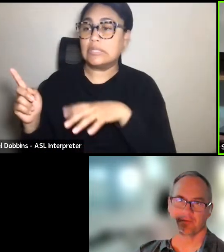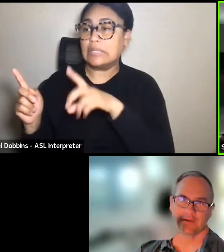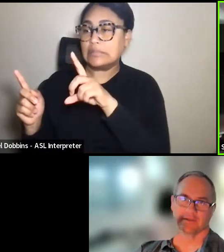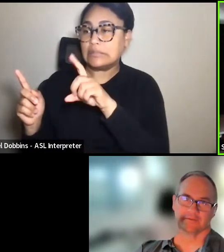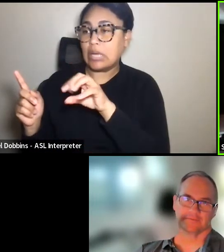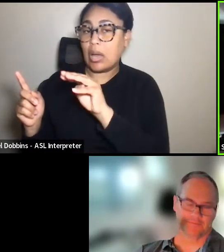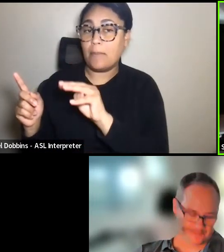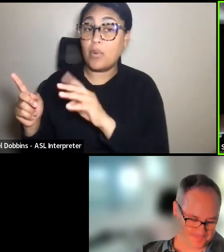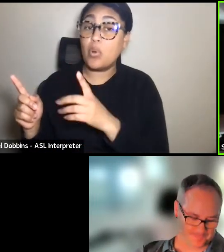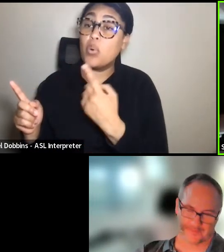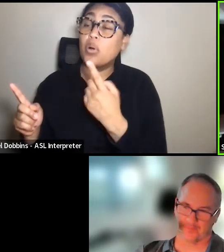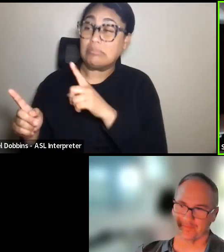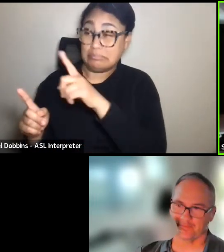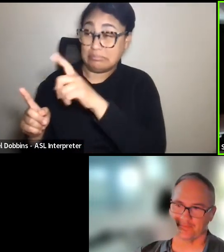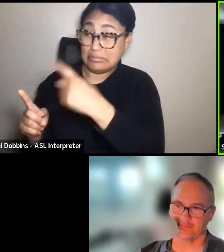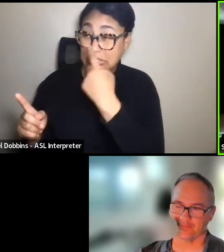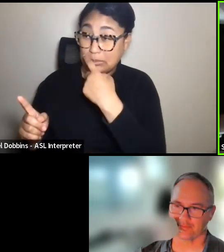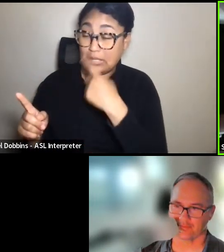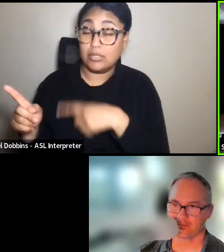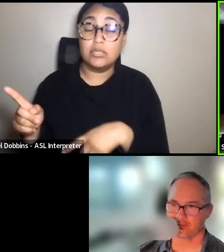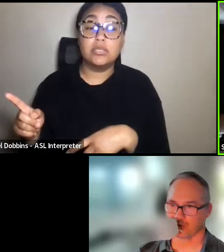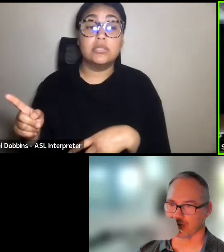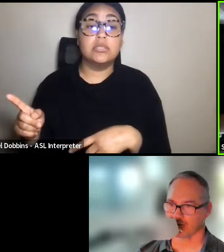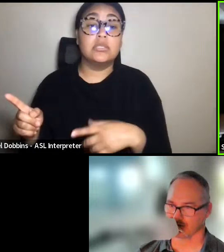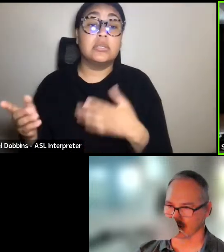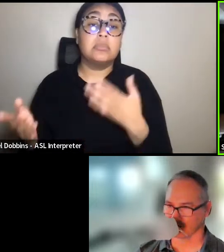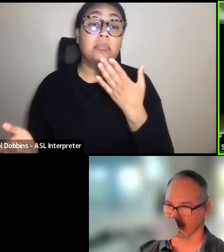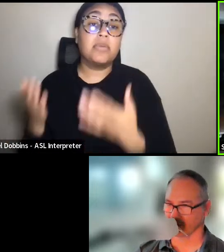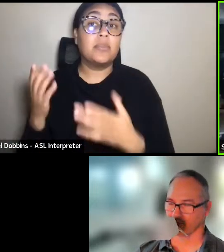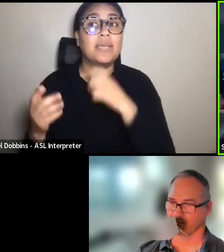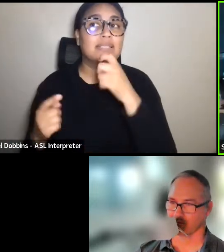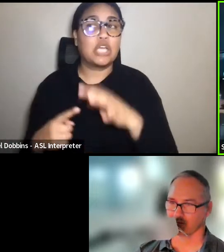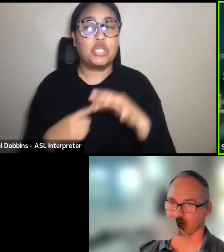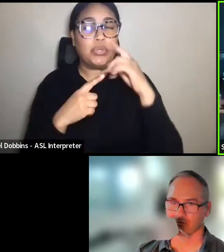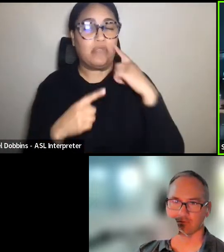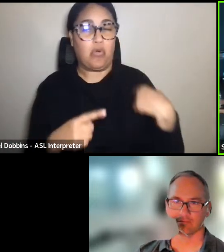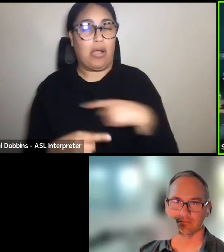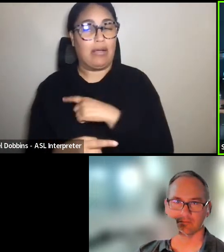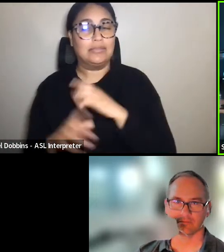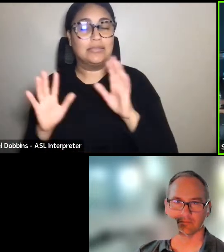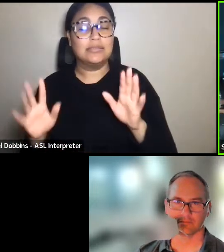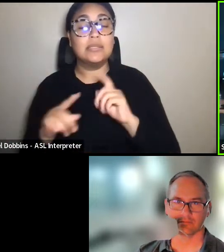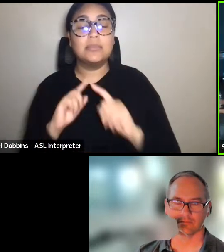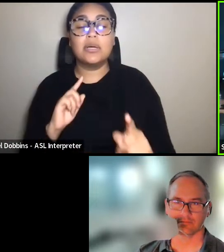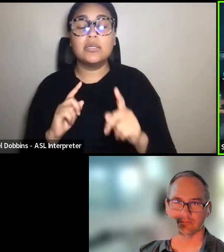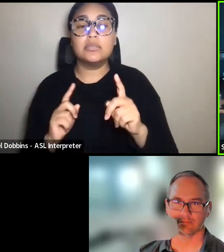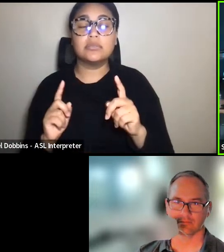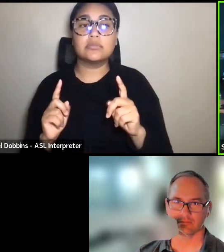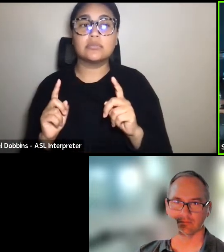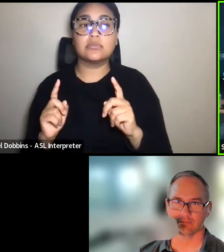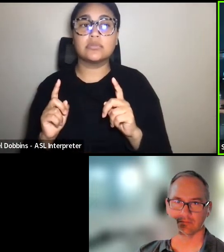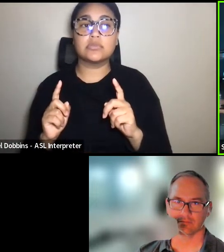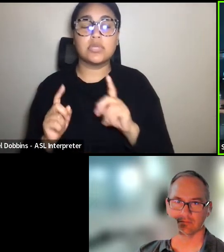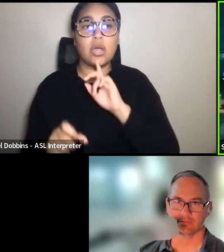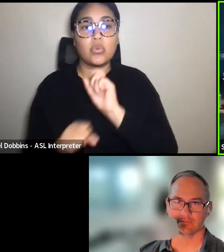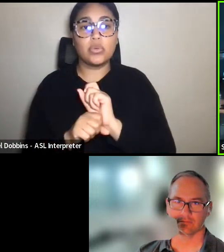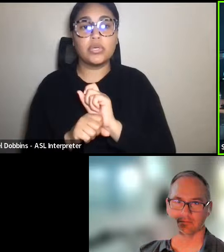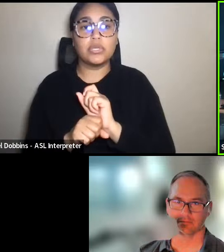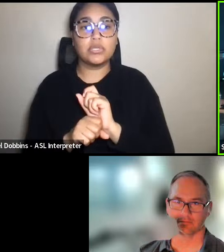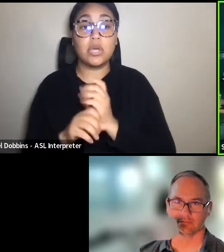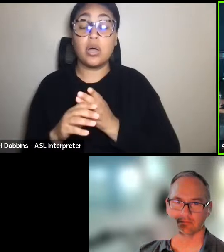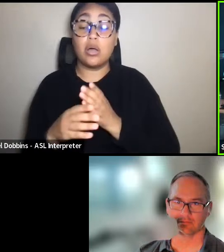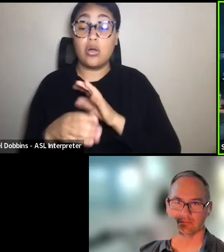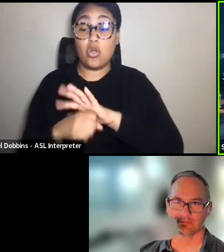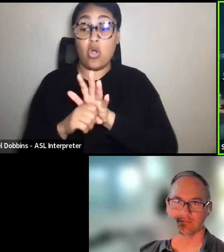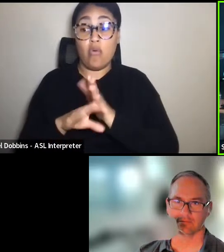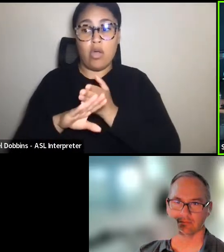we're seeing system-wide, and this may not be unique to us, I bet, is just a real post-COVID haze